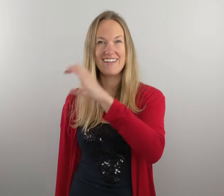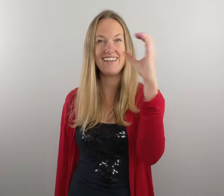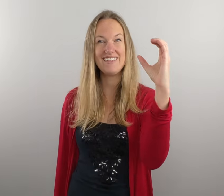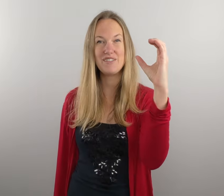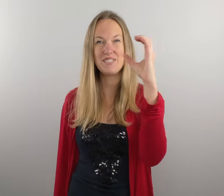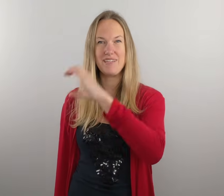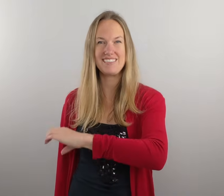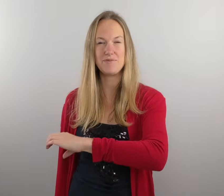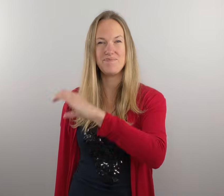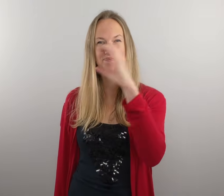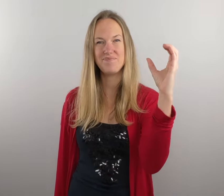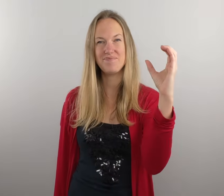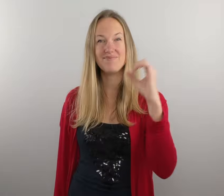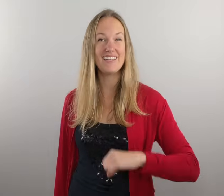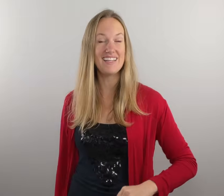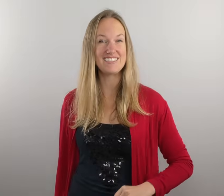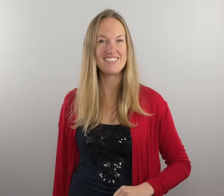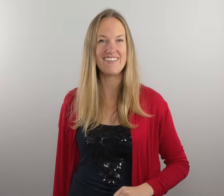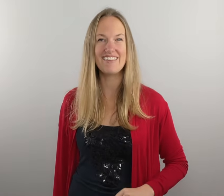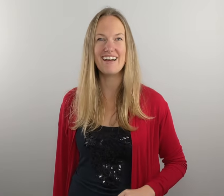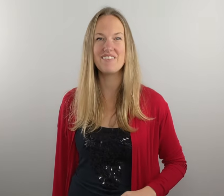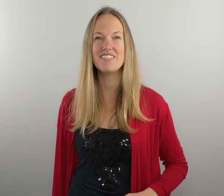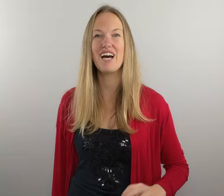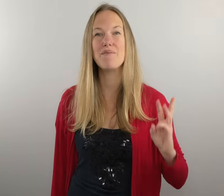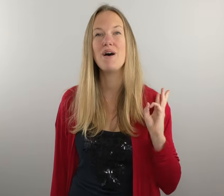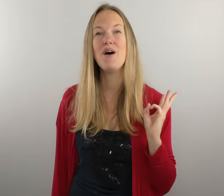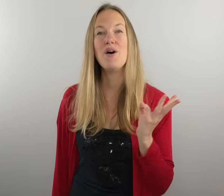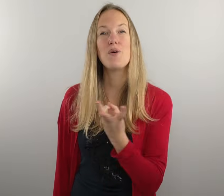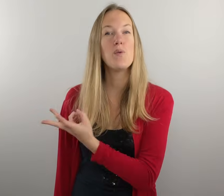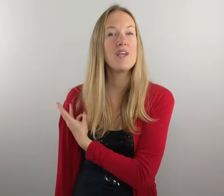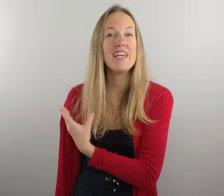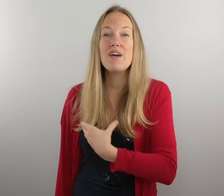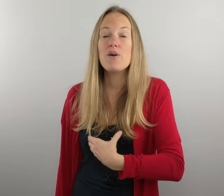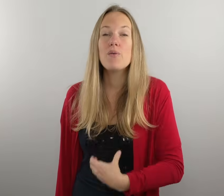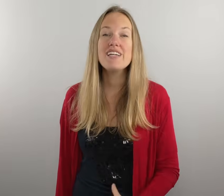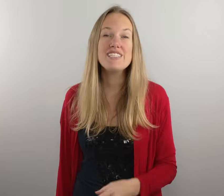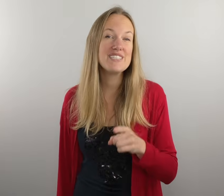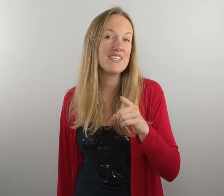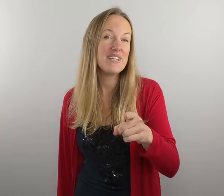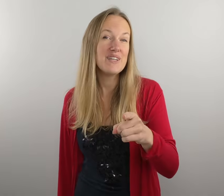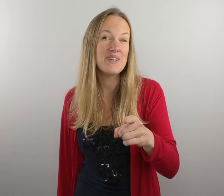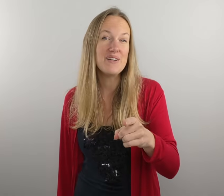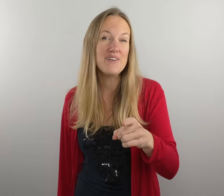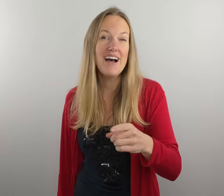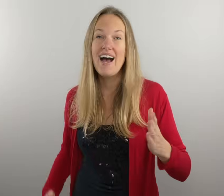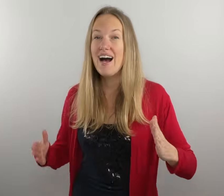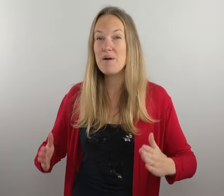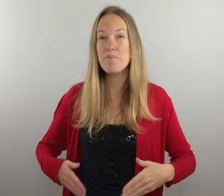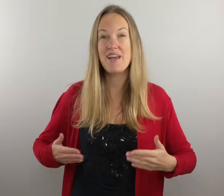okay? Christmas. Let's try that line from the top. We wish you a